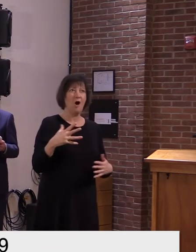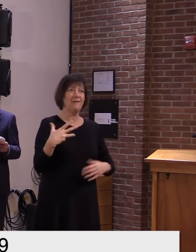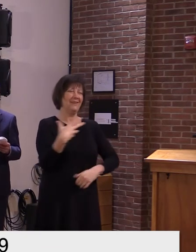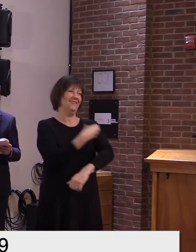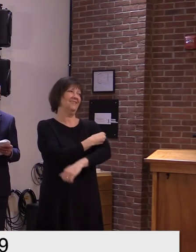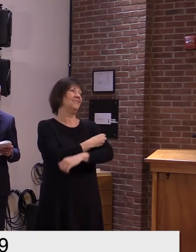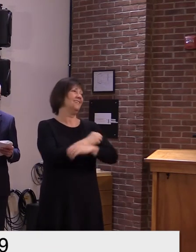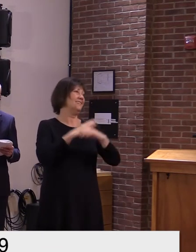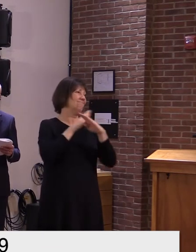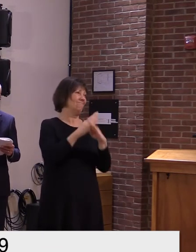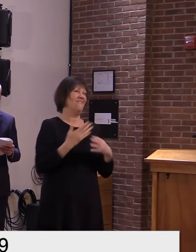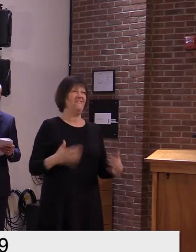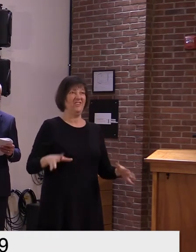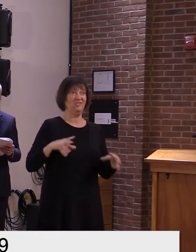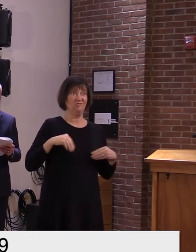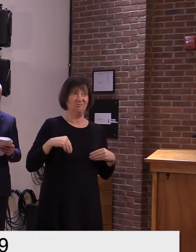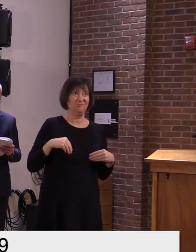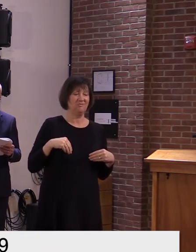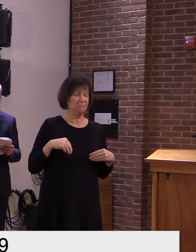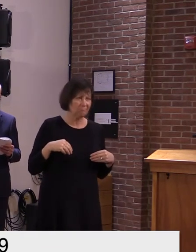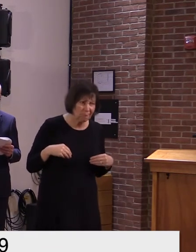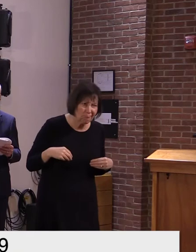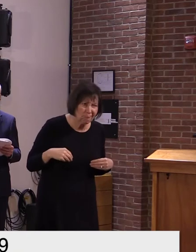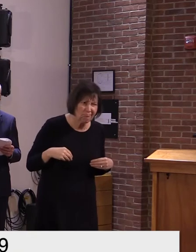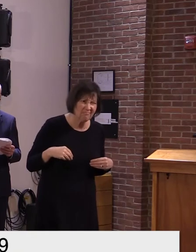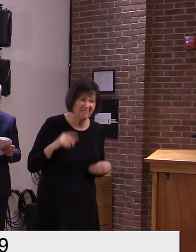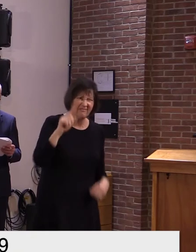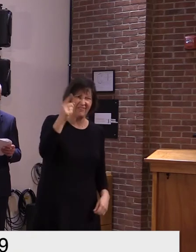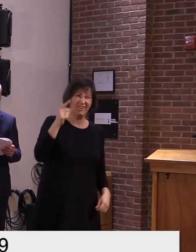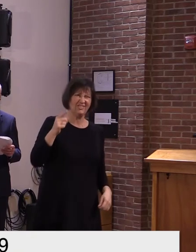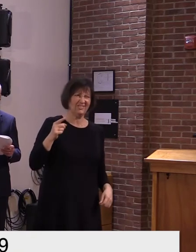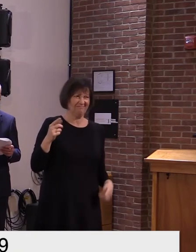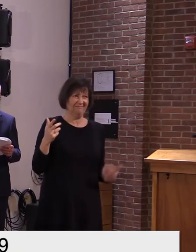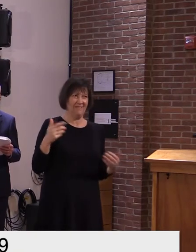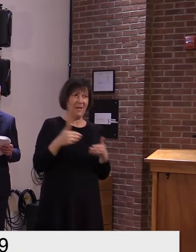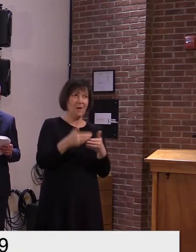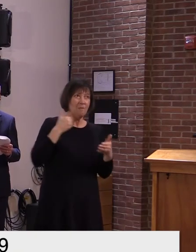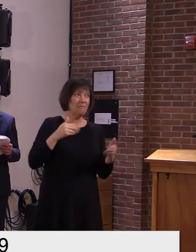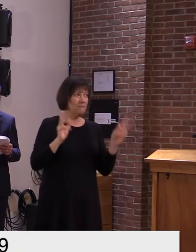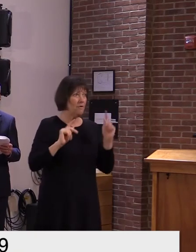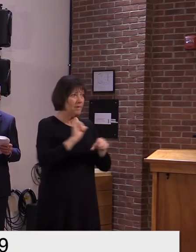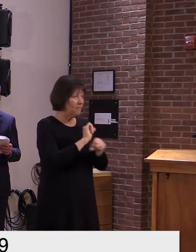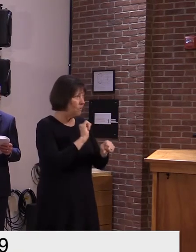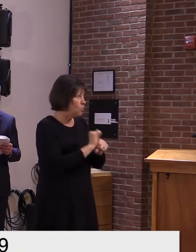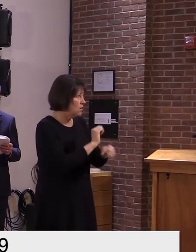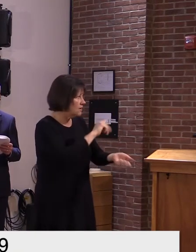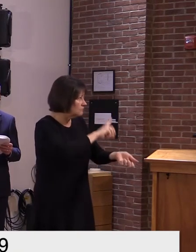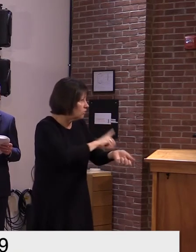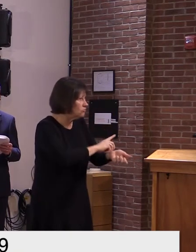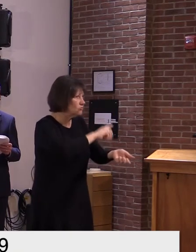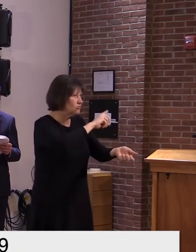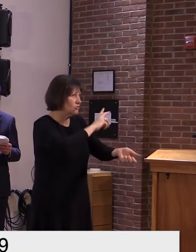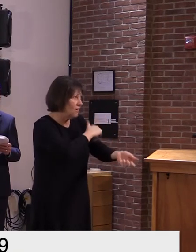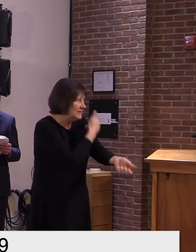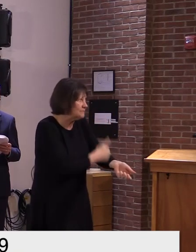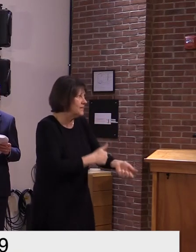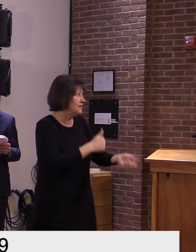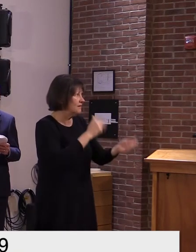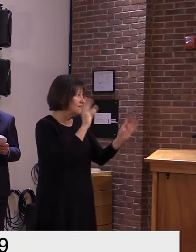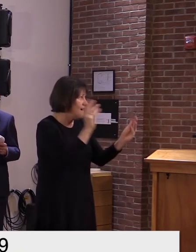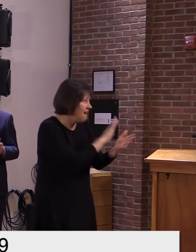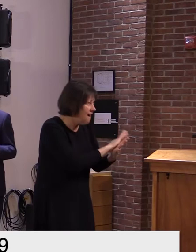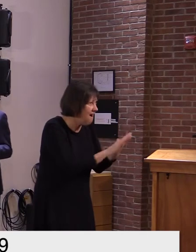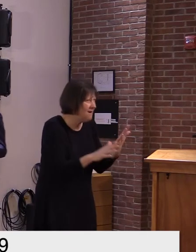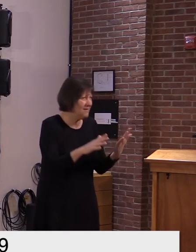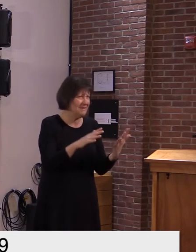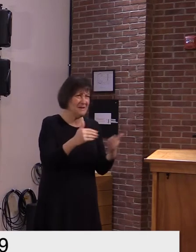COVID-19 vaccine ahead of, those healthcare workers on the front lines and as well as those in long-term care